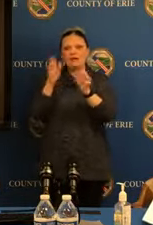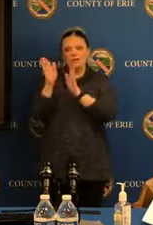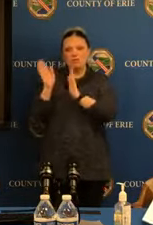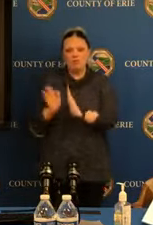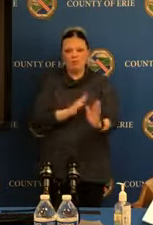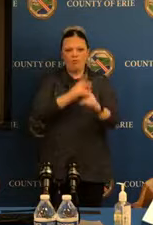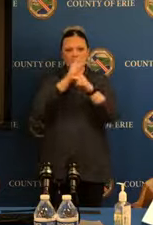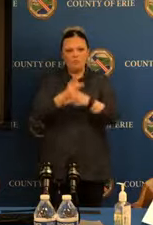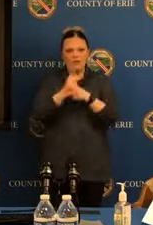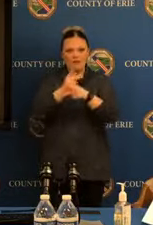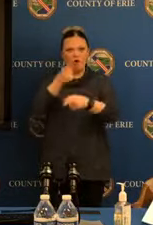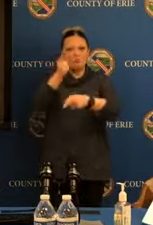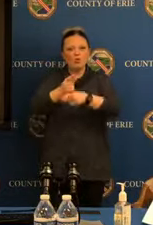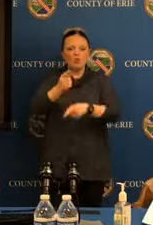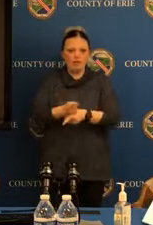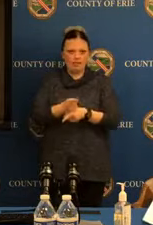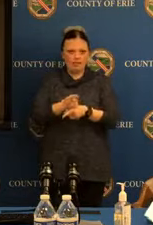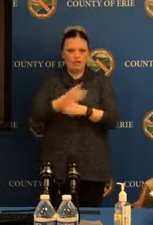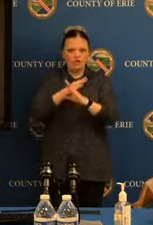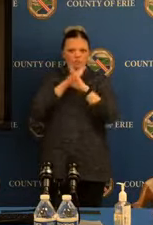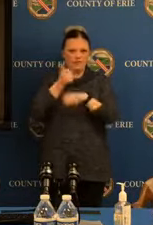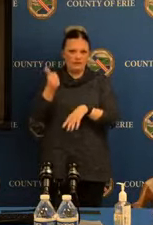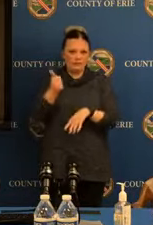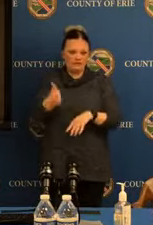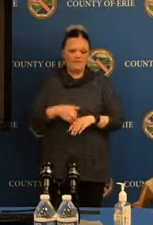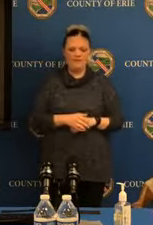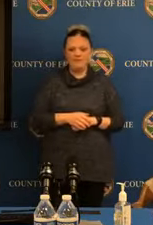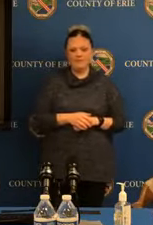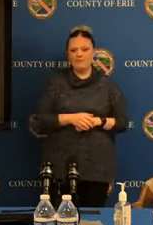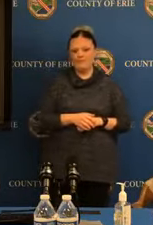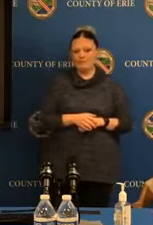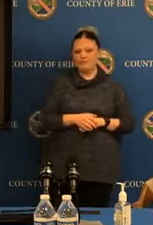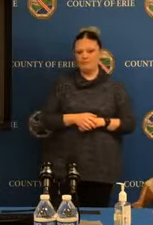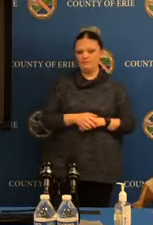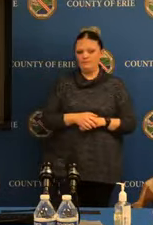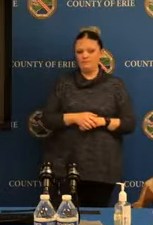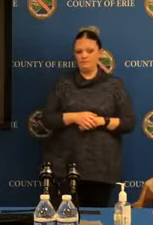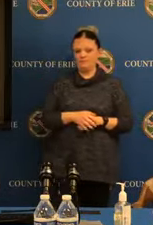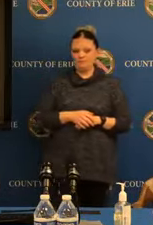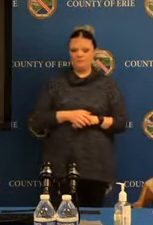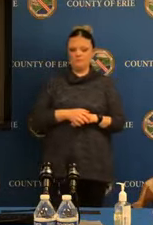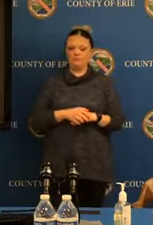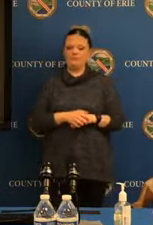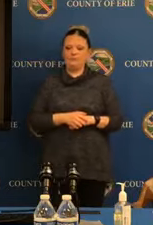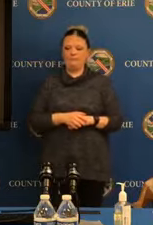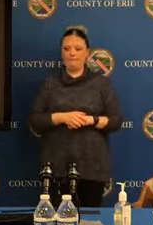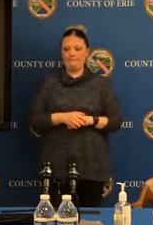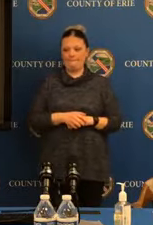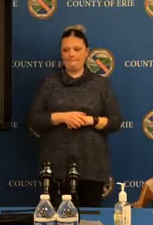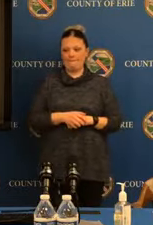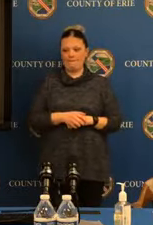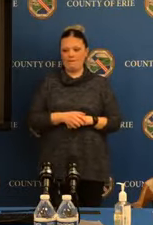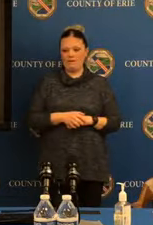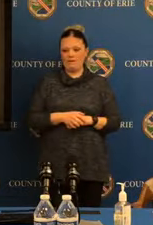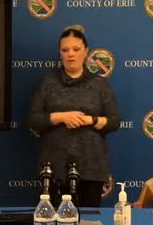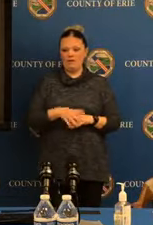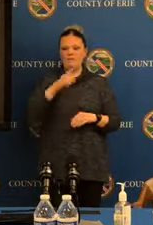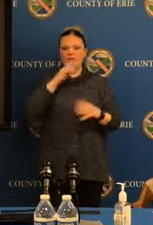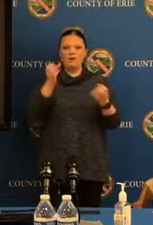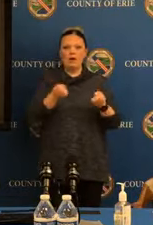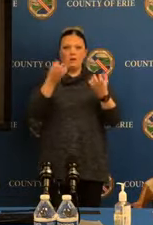prepared to care for you appropriately and protect themselves. So next. There are many